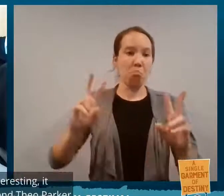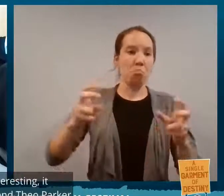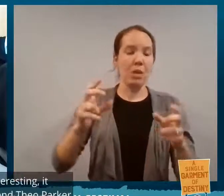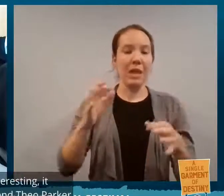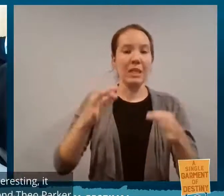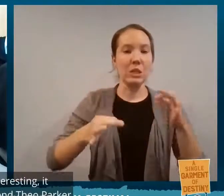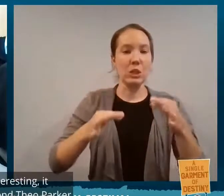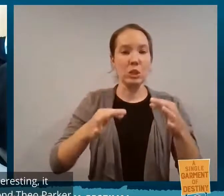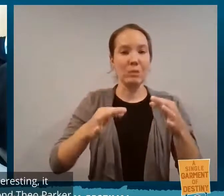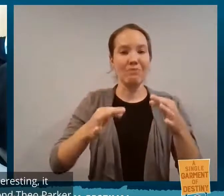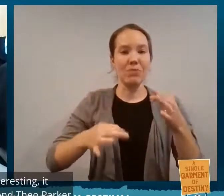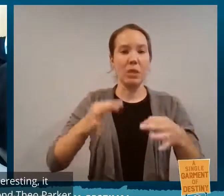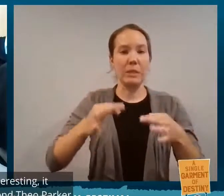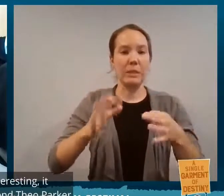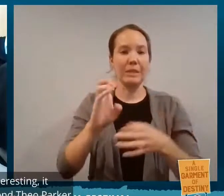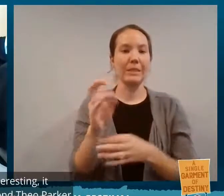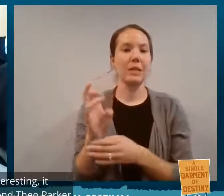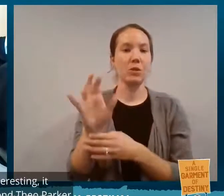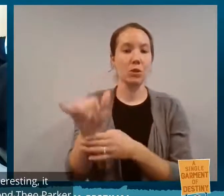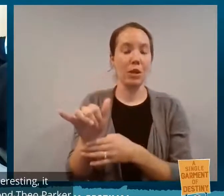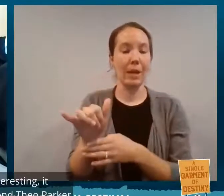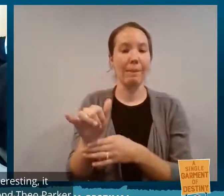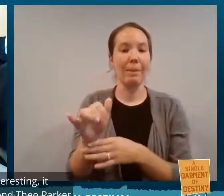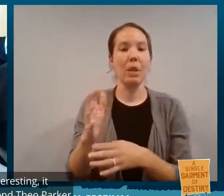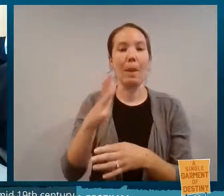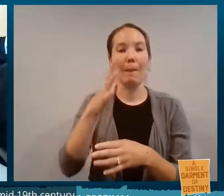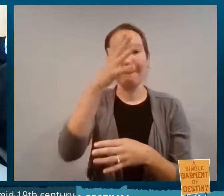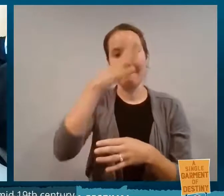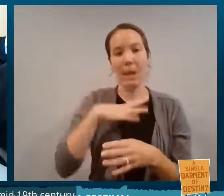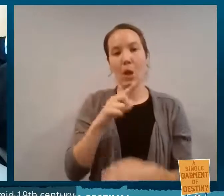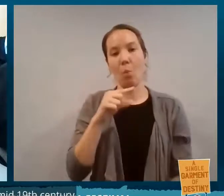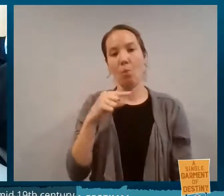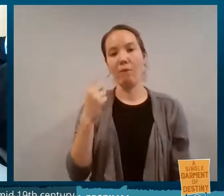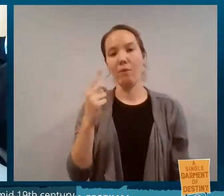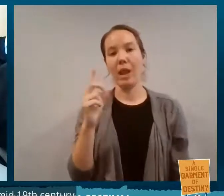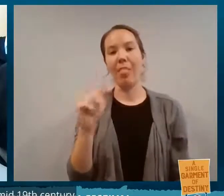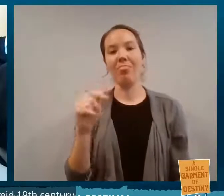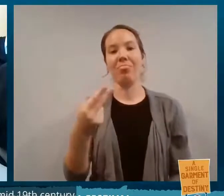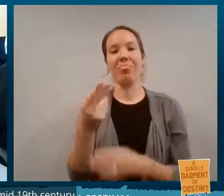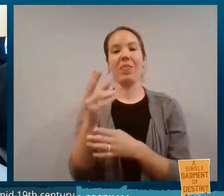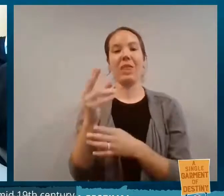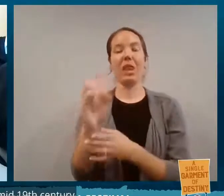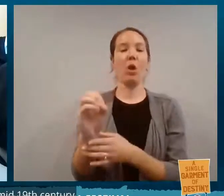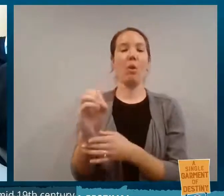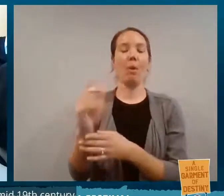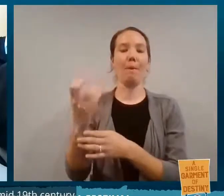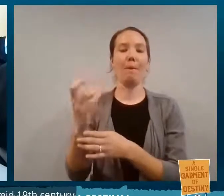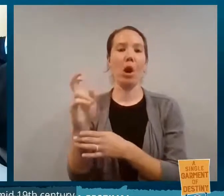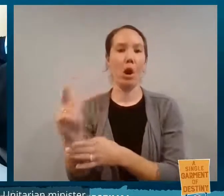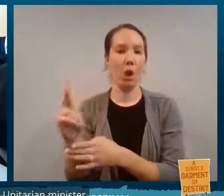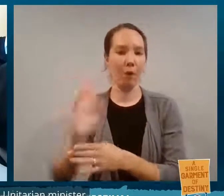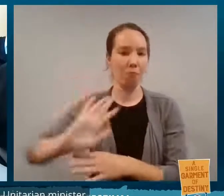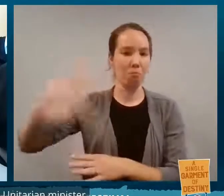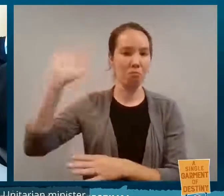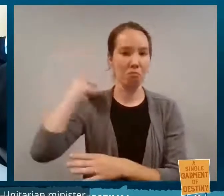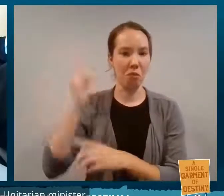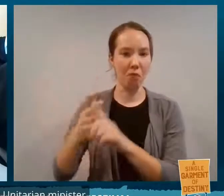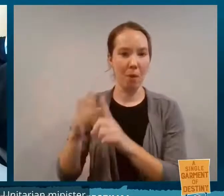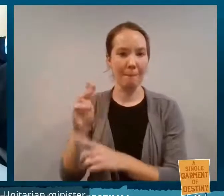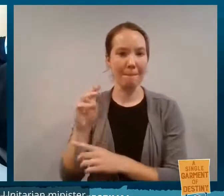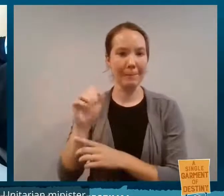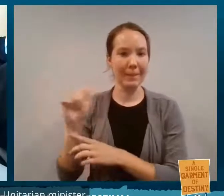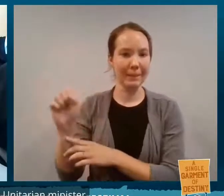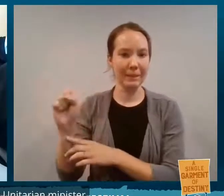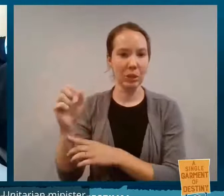It's interesting. It was Reverend Theo Parker, who was a mid-19th century